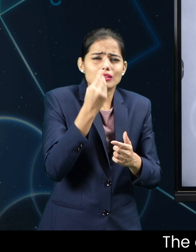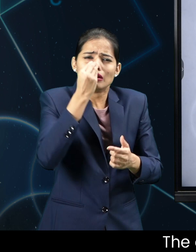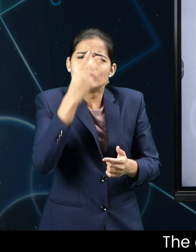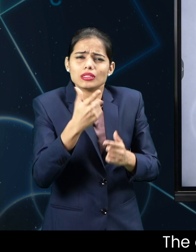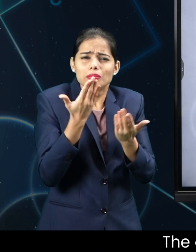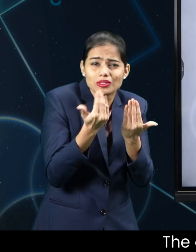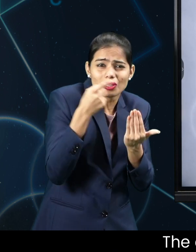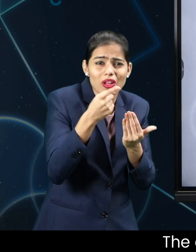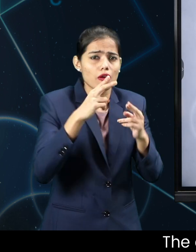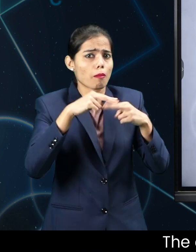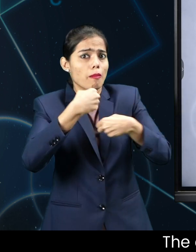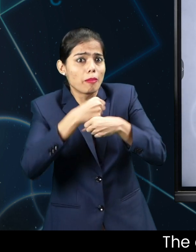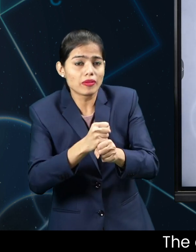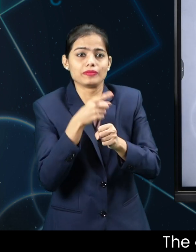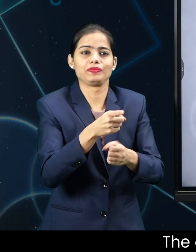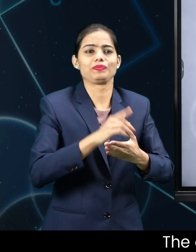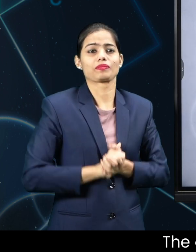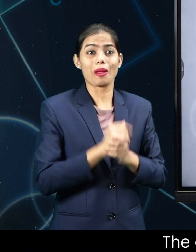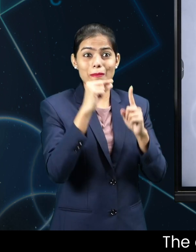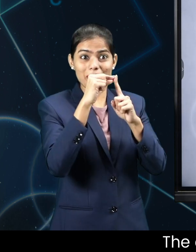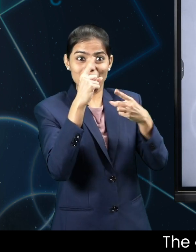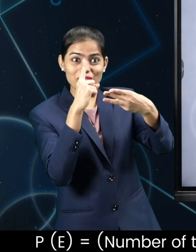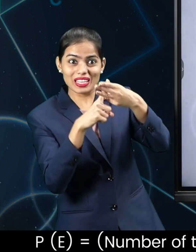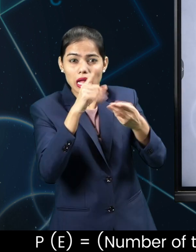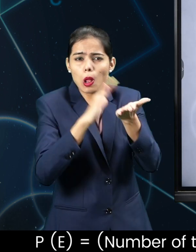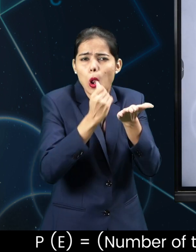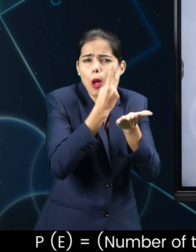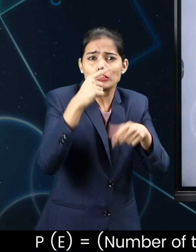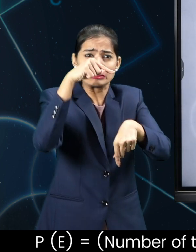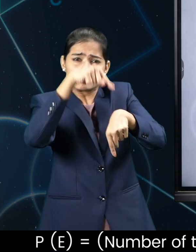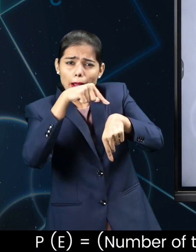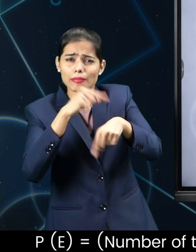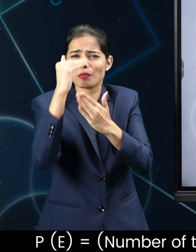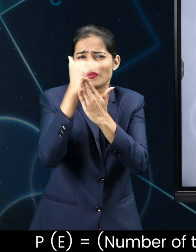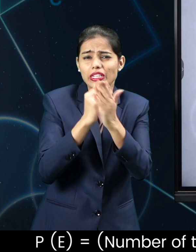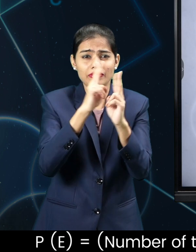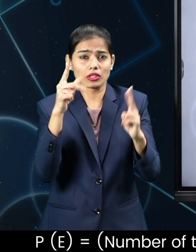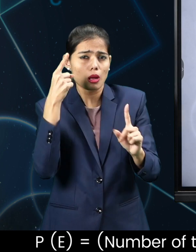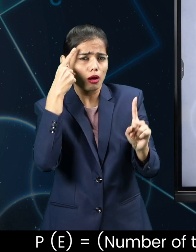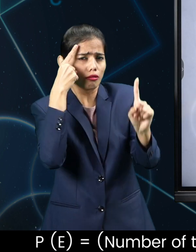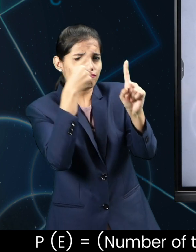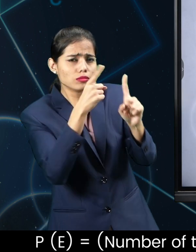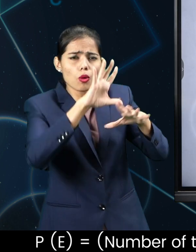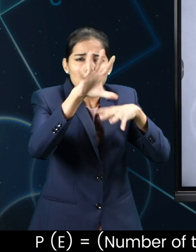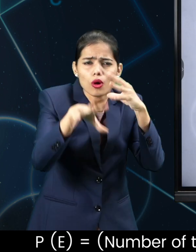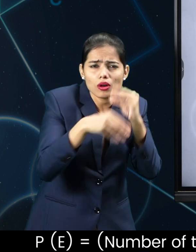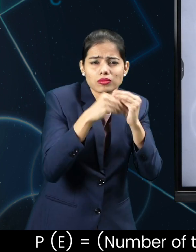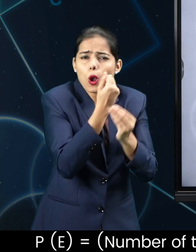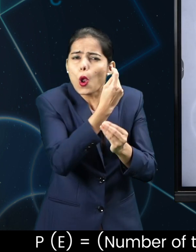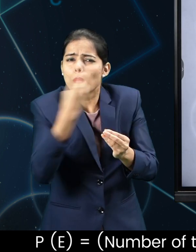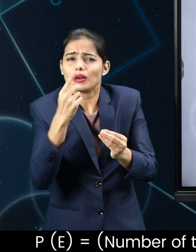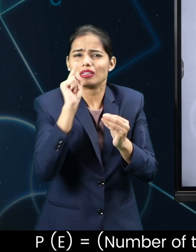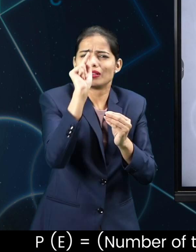The empirical probability formula is P of E is equal to number of times an event occurs